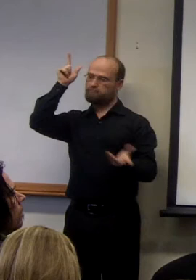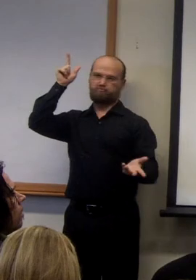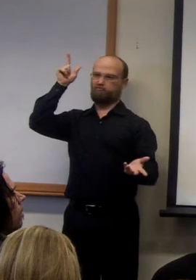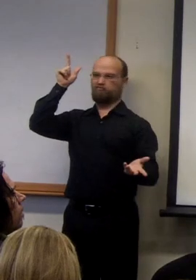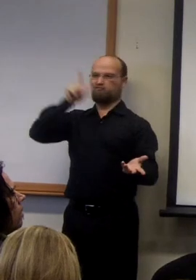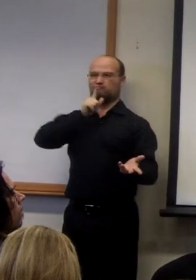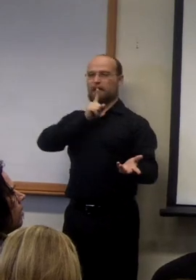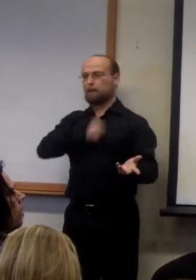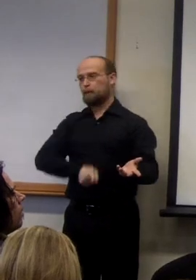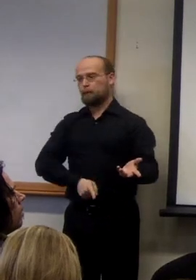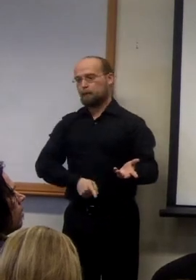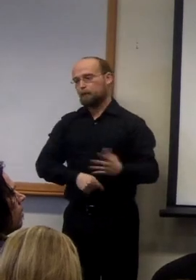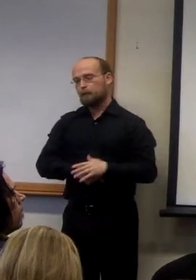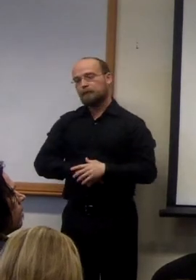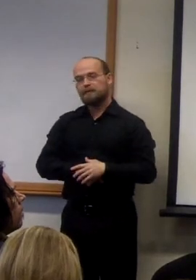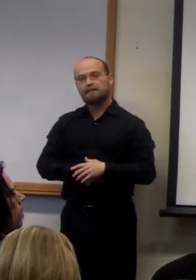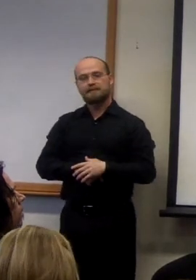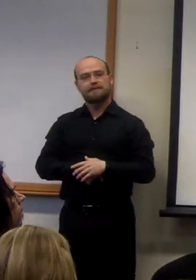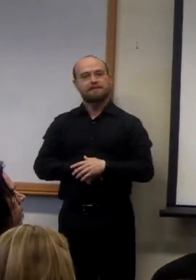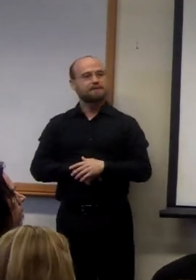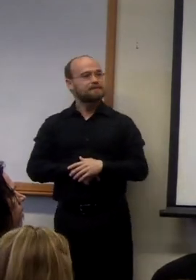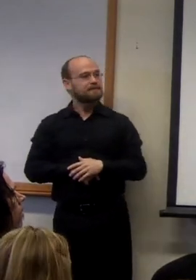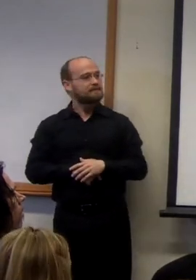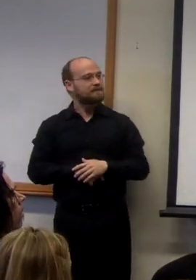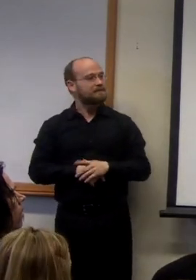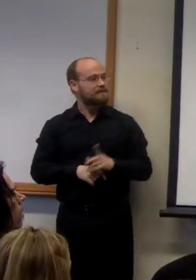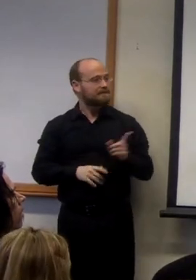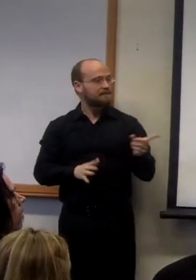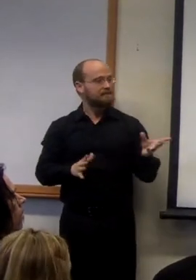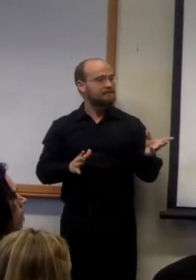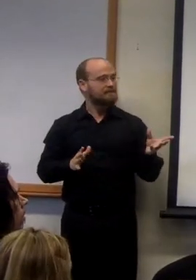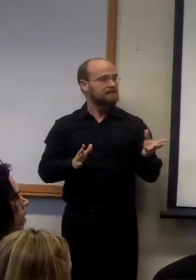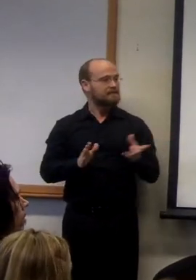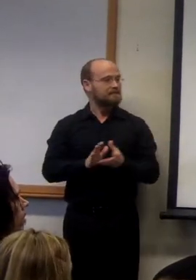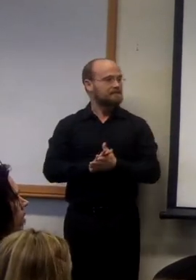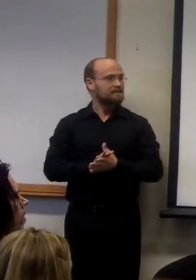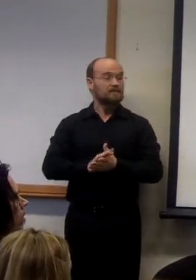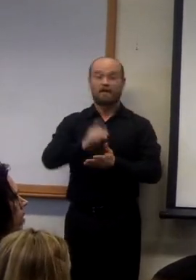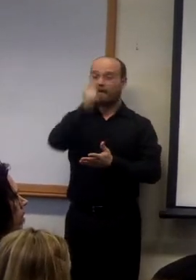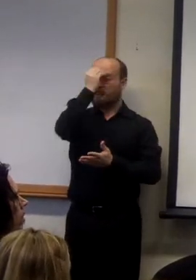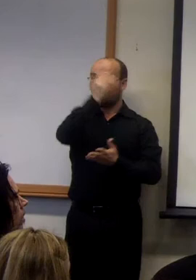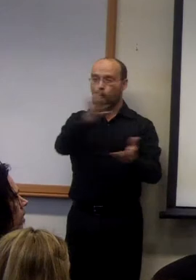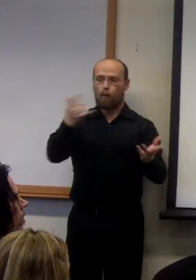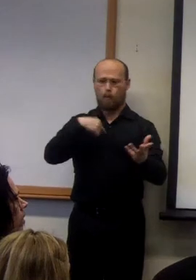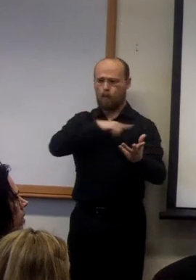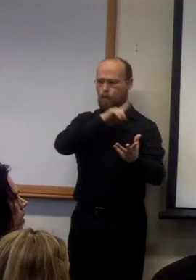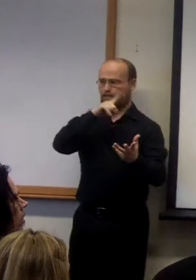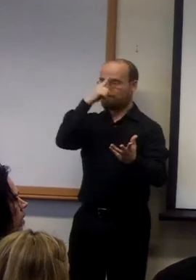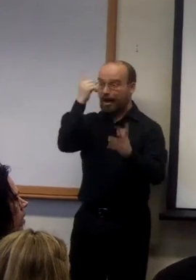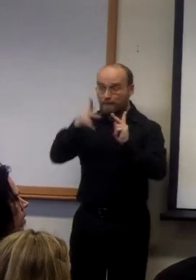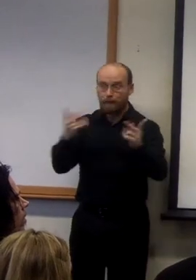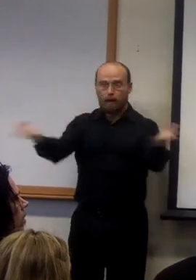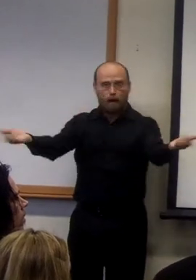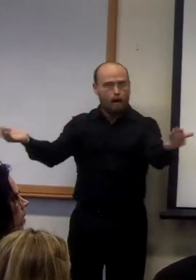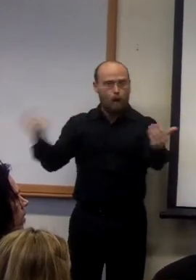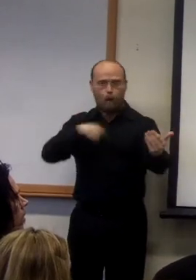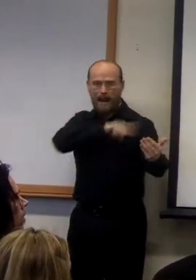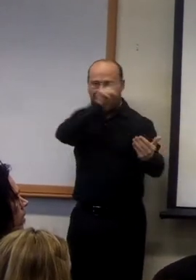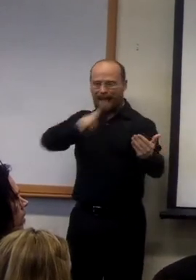So what I'm here today is I want to say we have to make a move. Black people, we have to make a move.